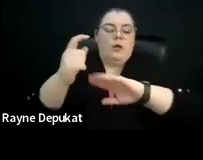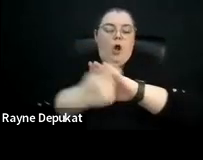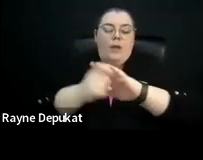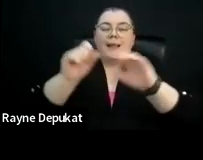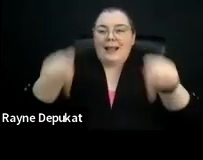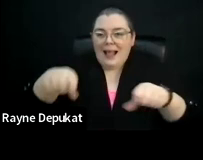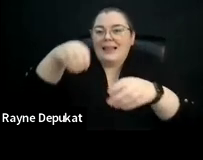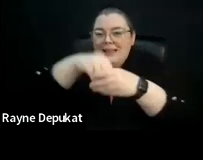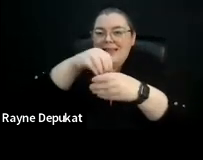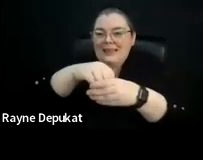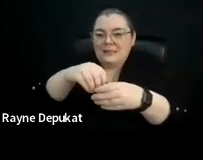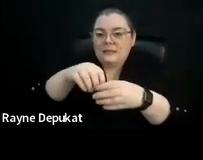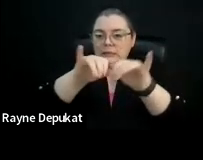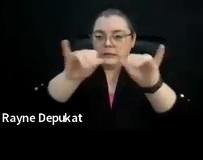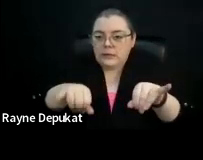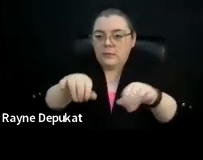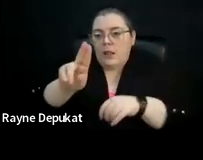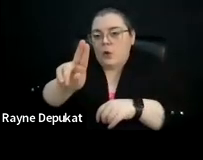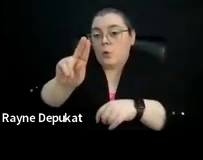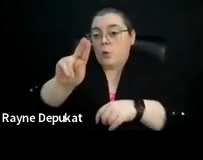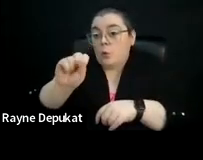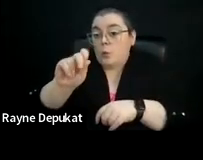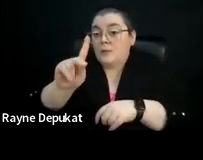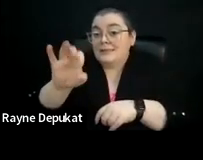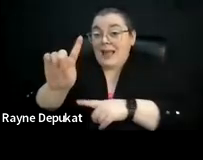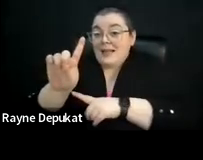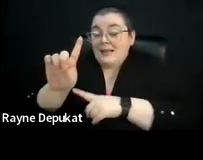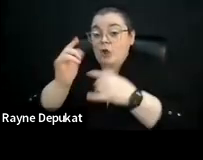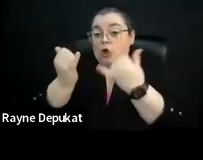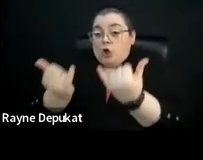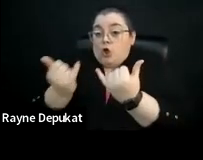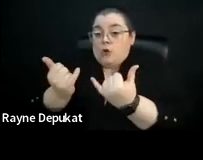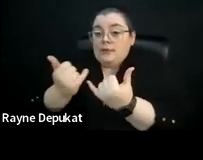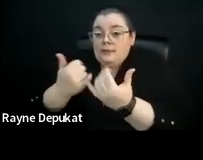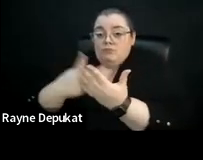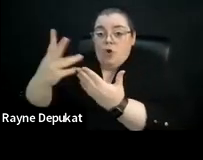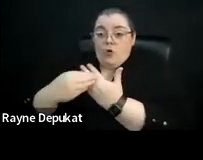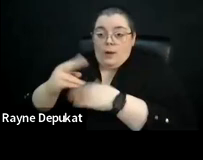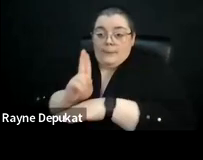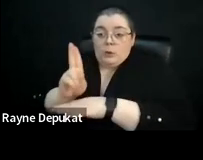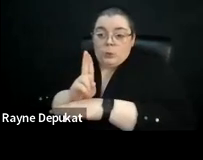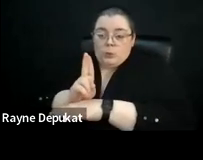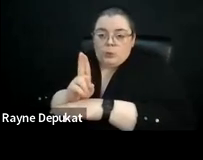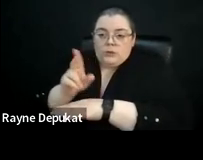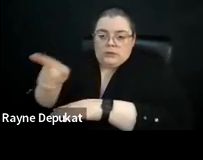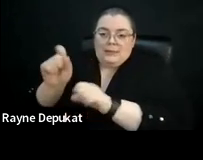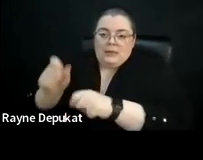the other document speaks of it too, that it can automatically be assigned. So for example,